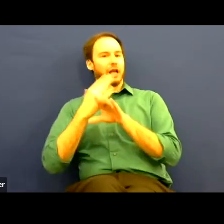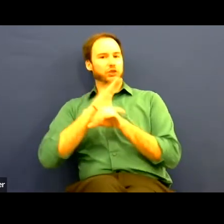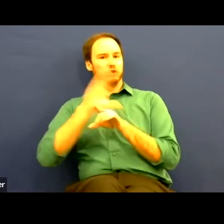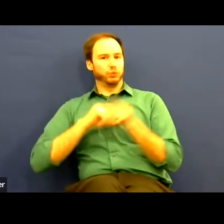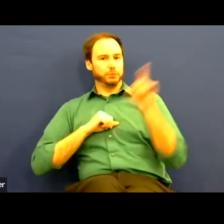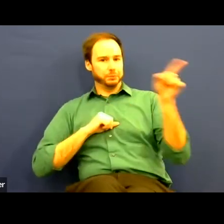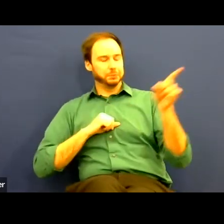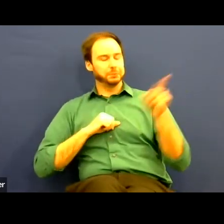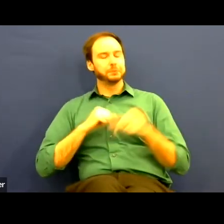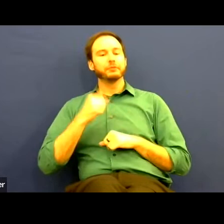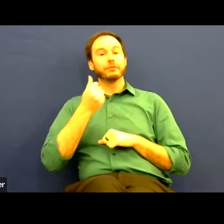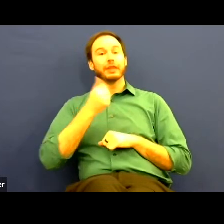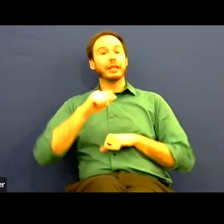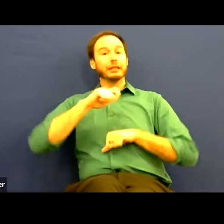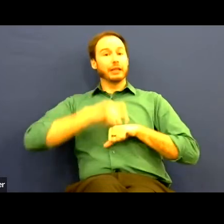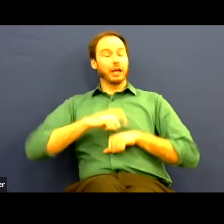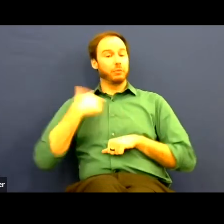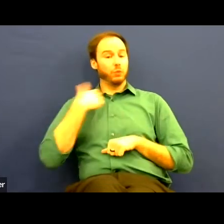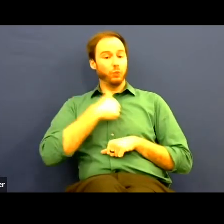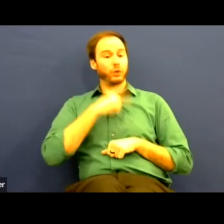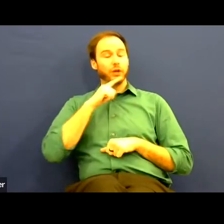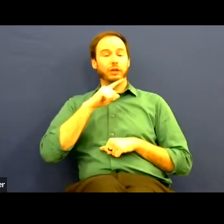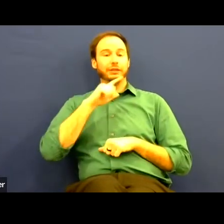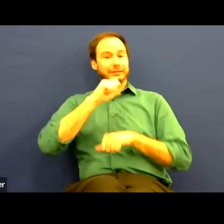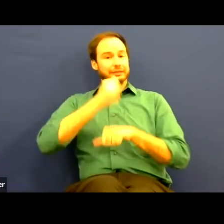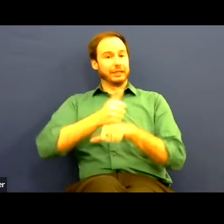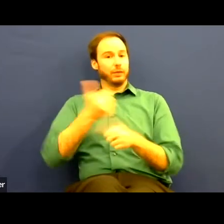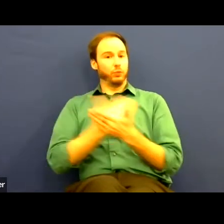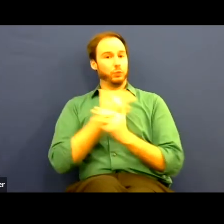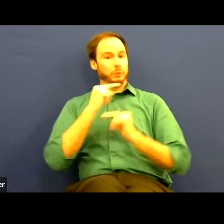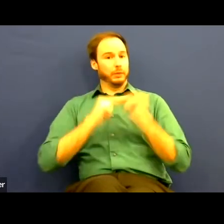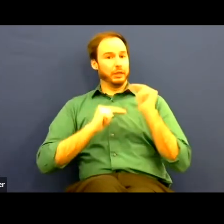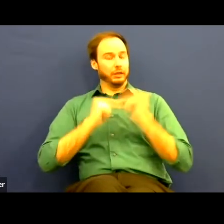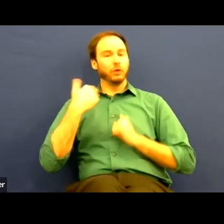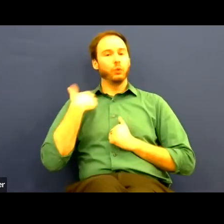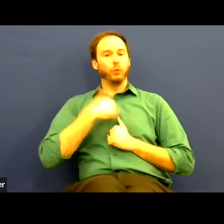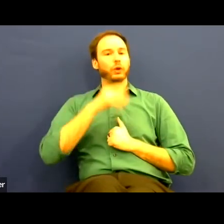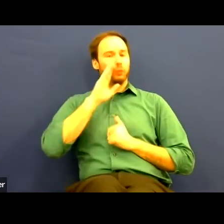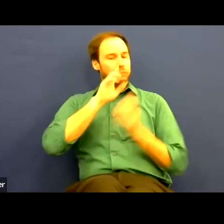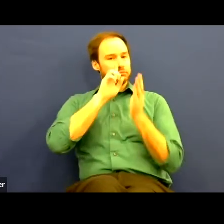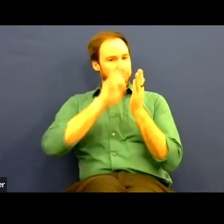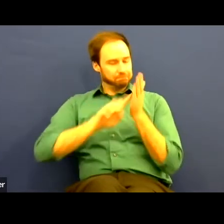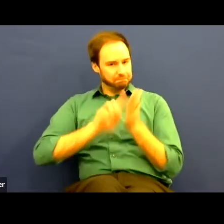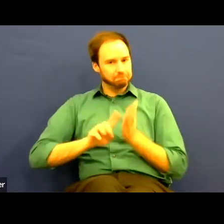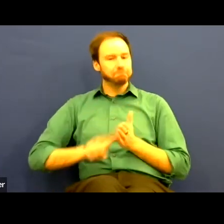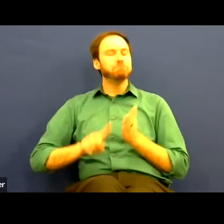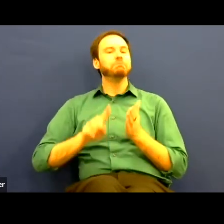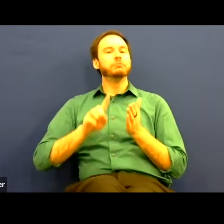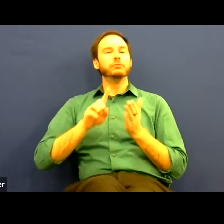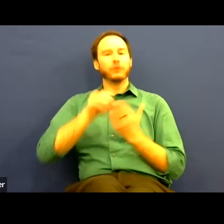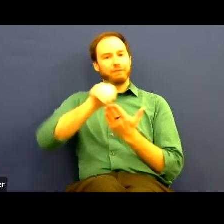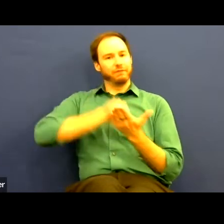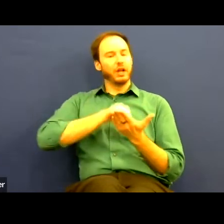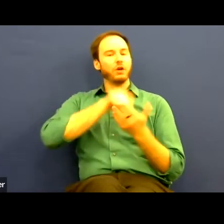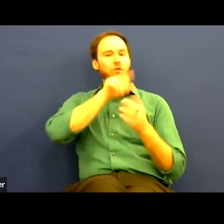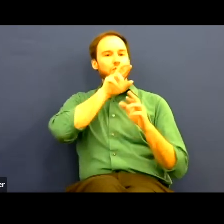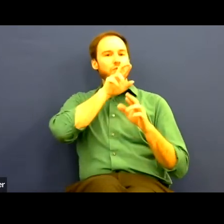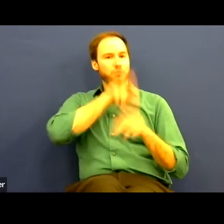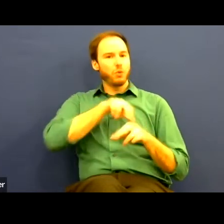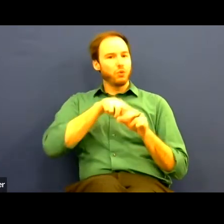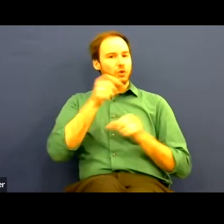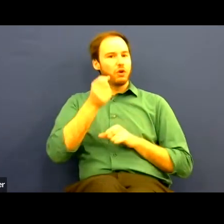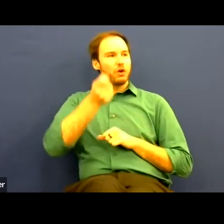Anytime we go into a new building, we do a thorough due diligence report and also